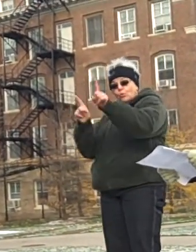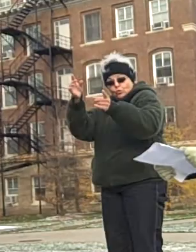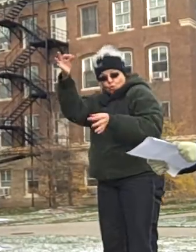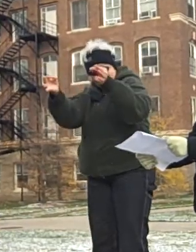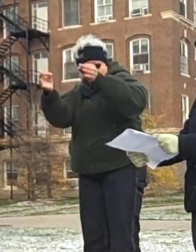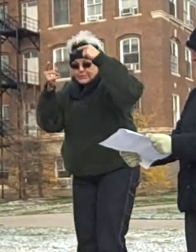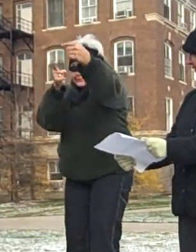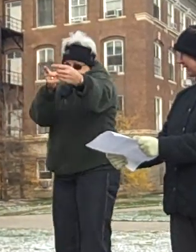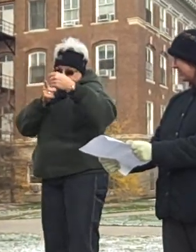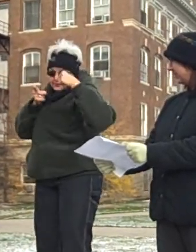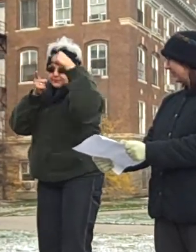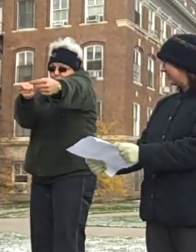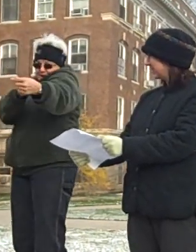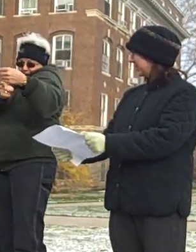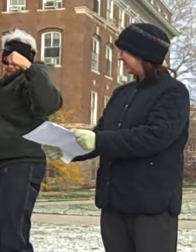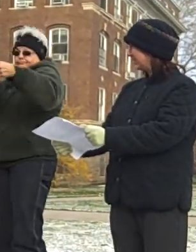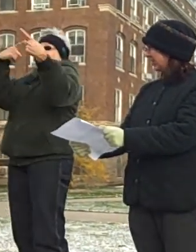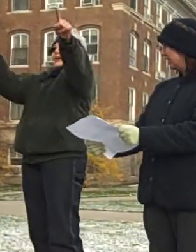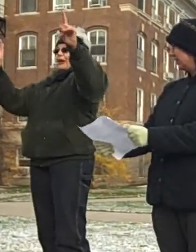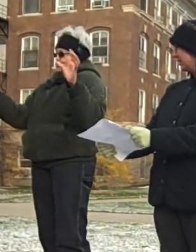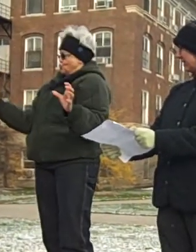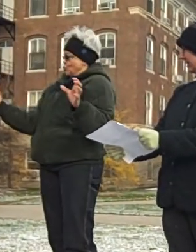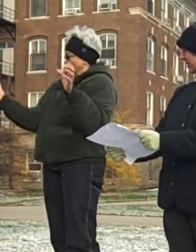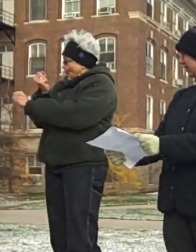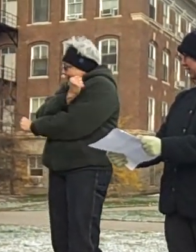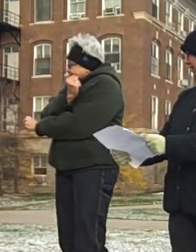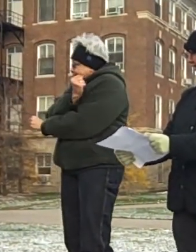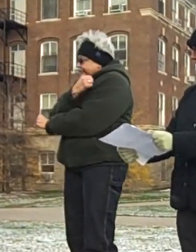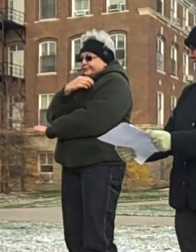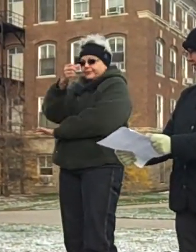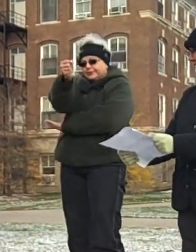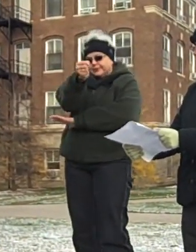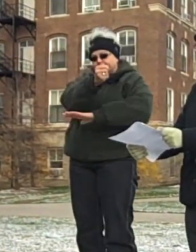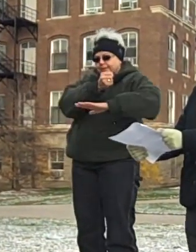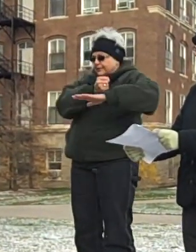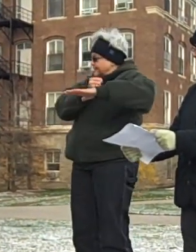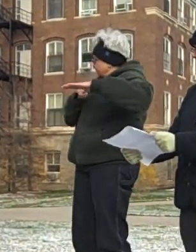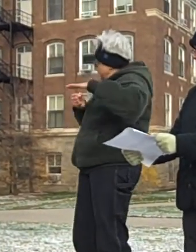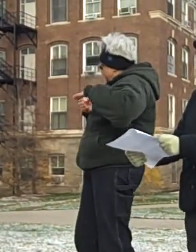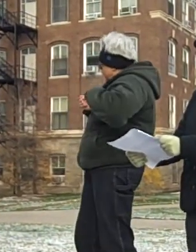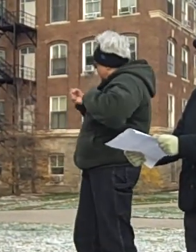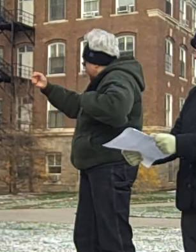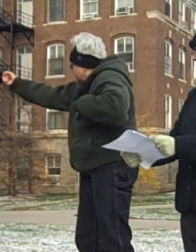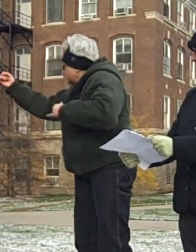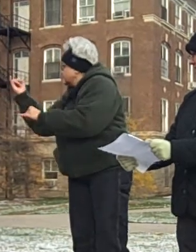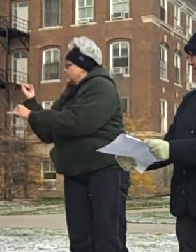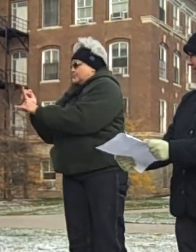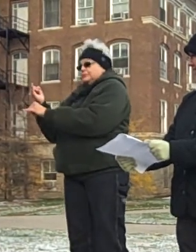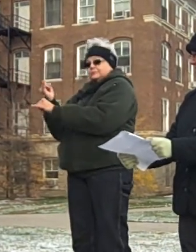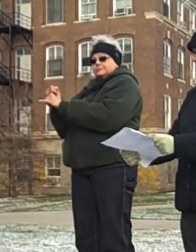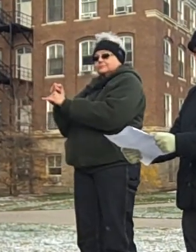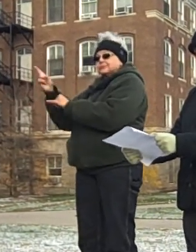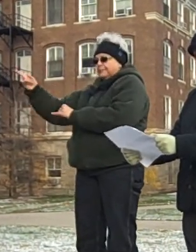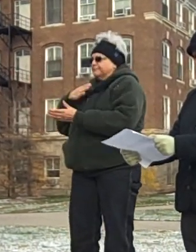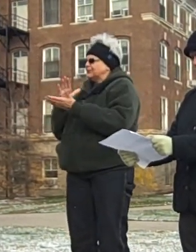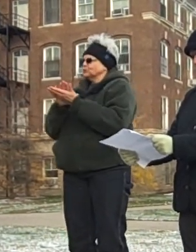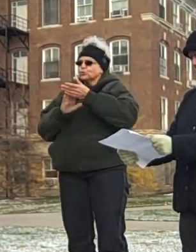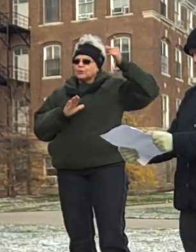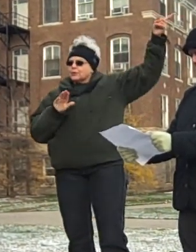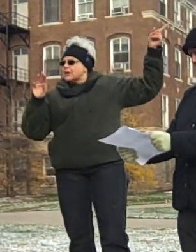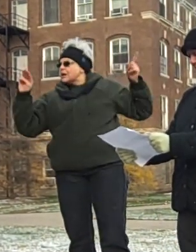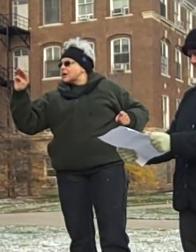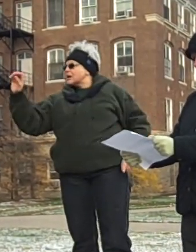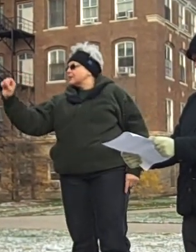But my parents ended up having to go to court to fight to win to send me to school. The school wasn't going to let me